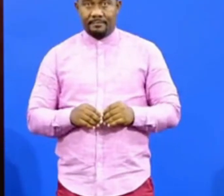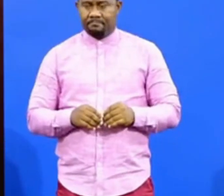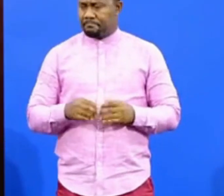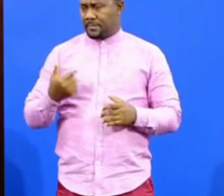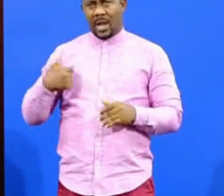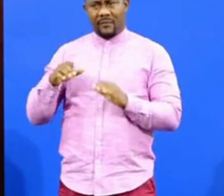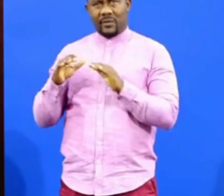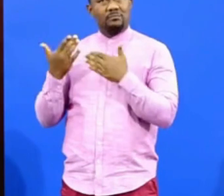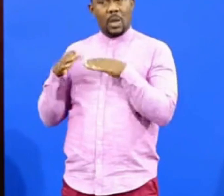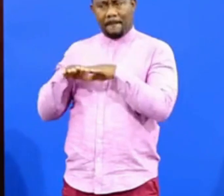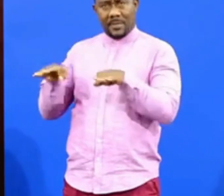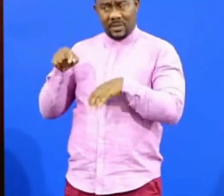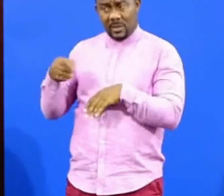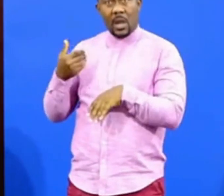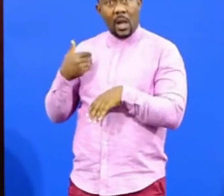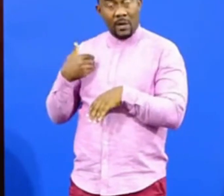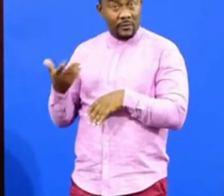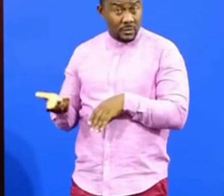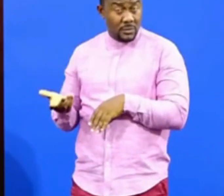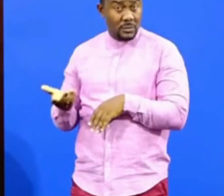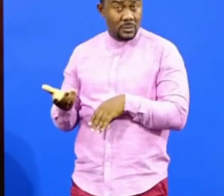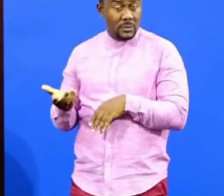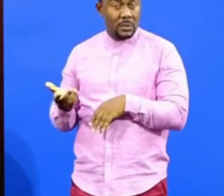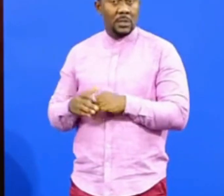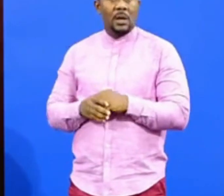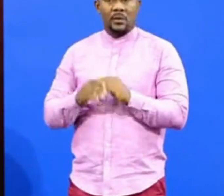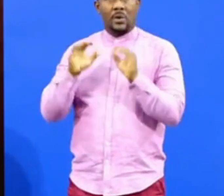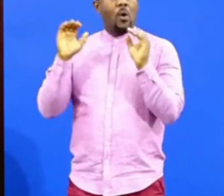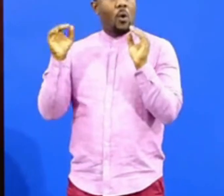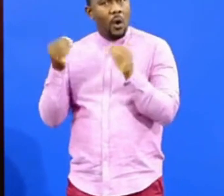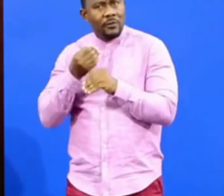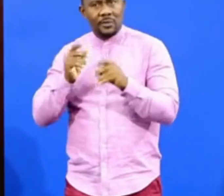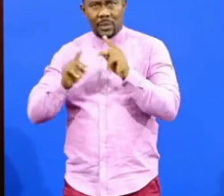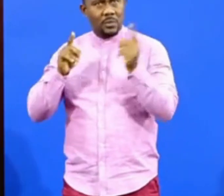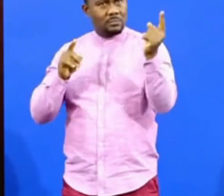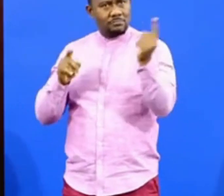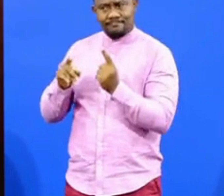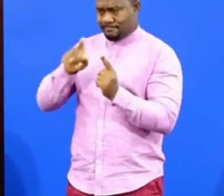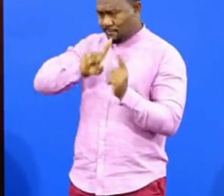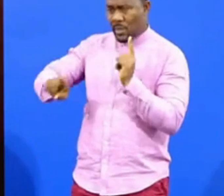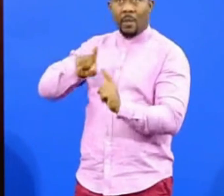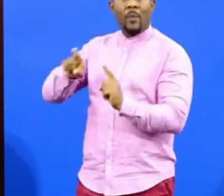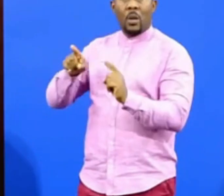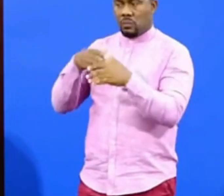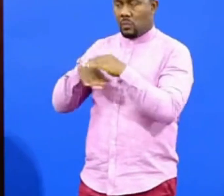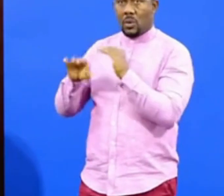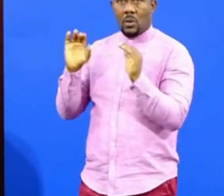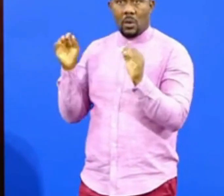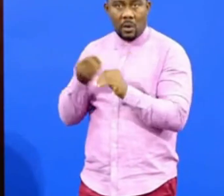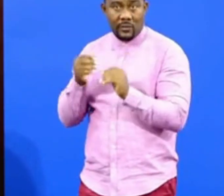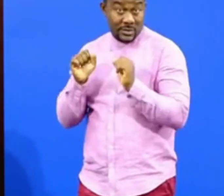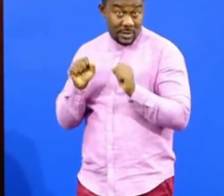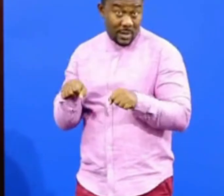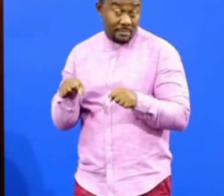so we have a trading platform. We have a base in the office. People can come and trade from there, but people can also trade from home or wherever they